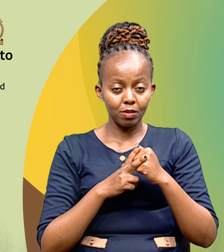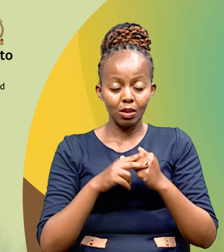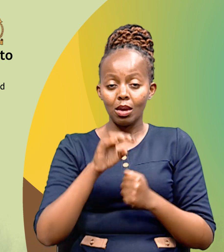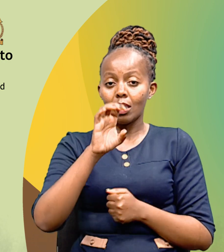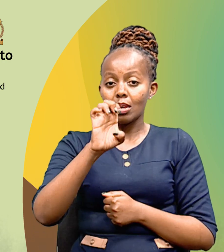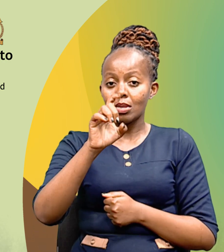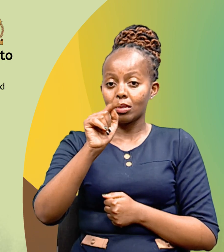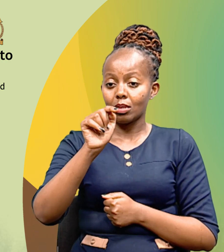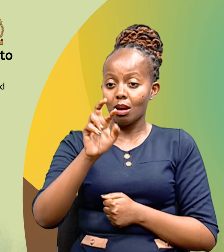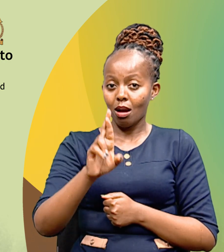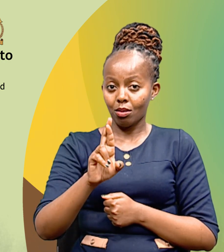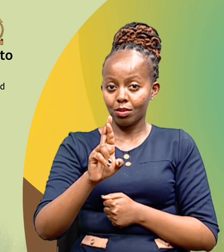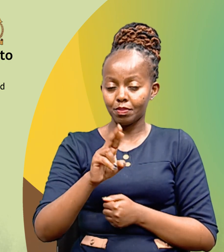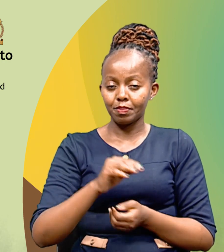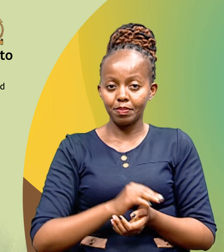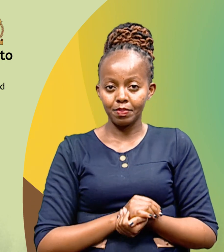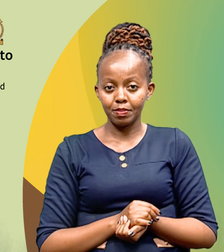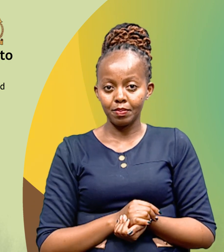ETR.